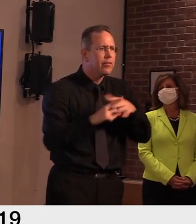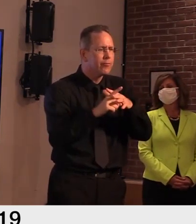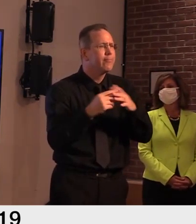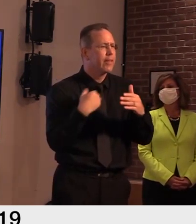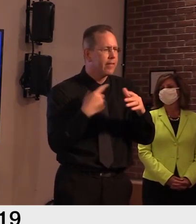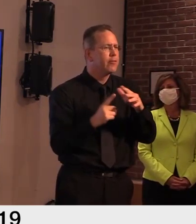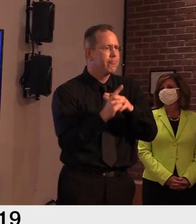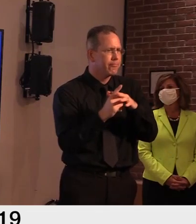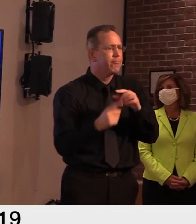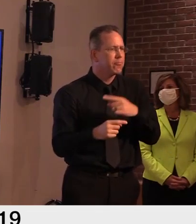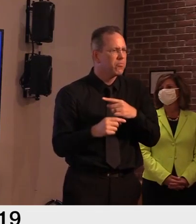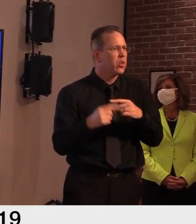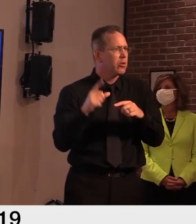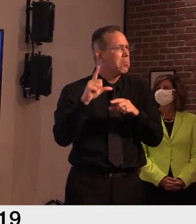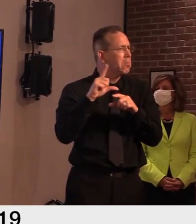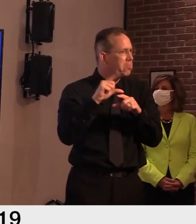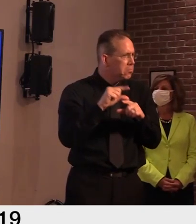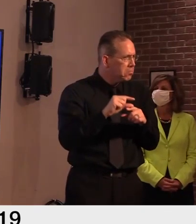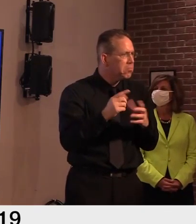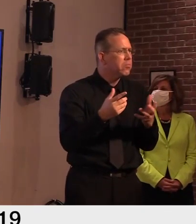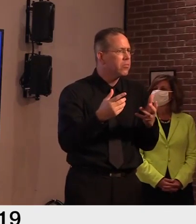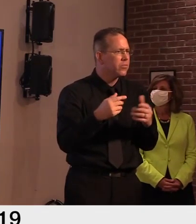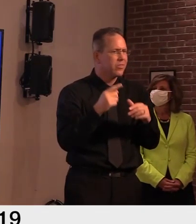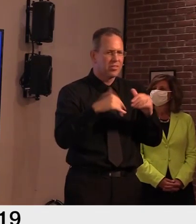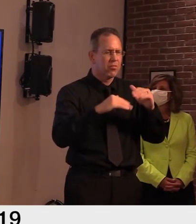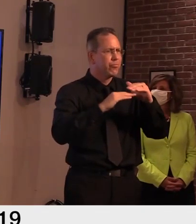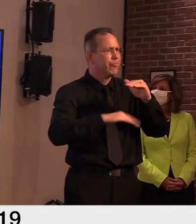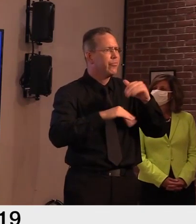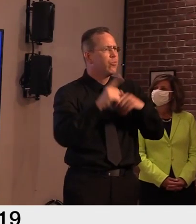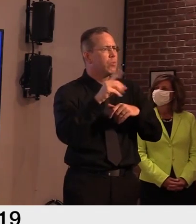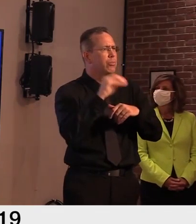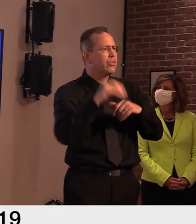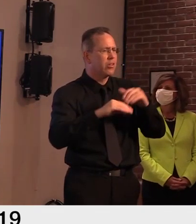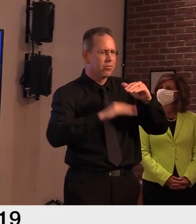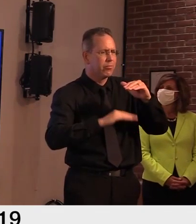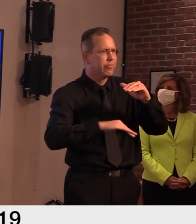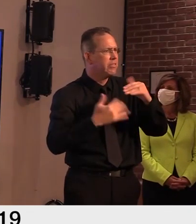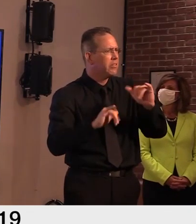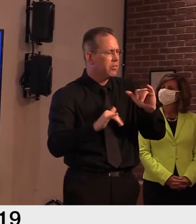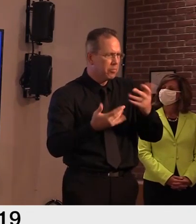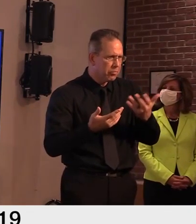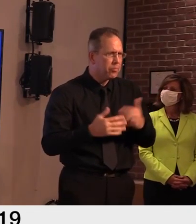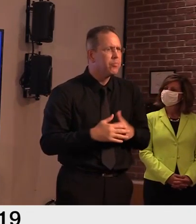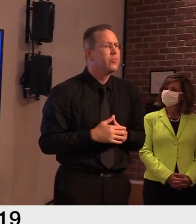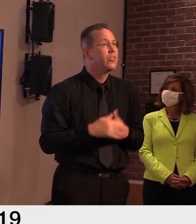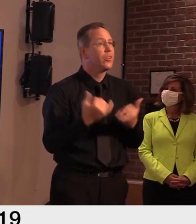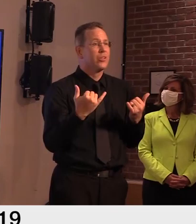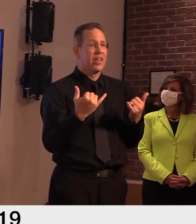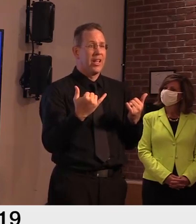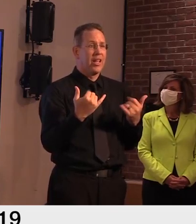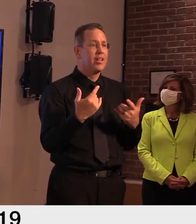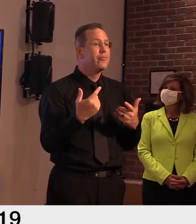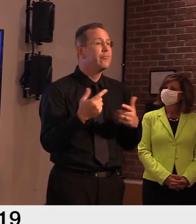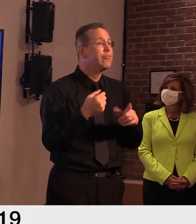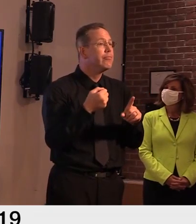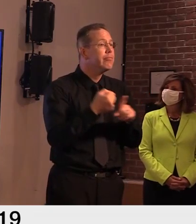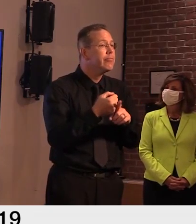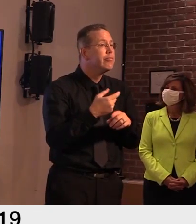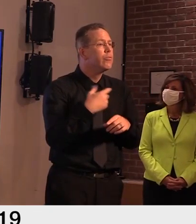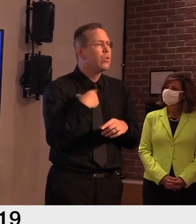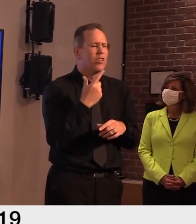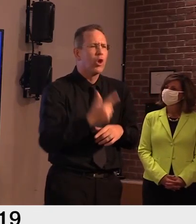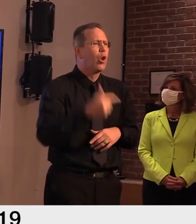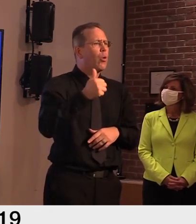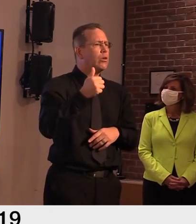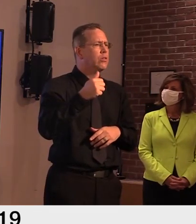viral growth over multiple days period. Our third data point is the percentage of new COVID-19 tests that have come back positive over the past